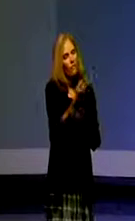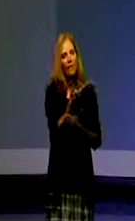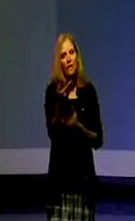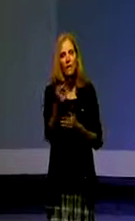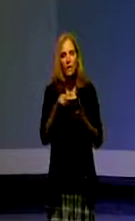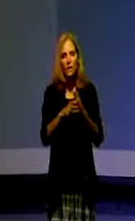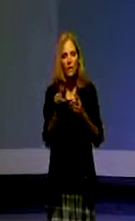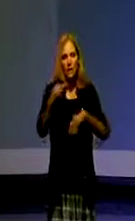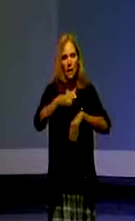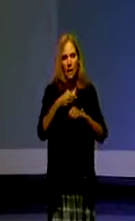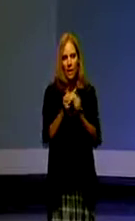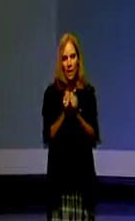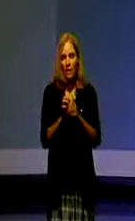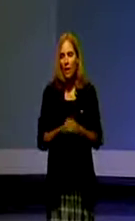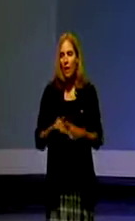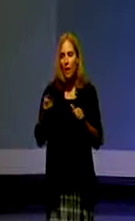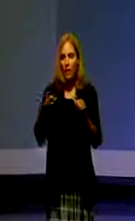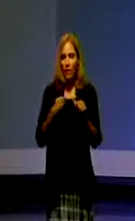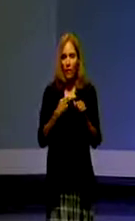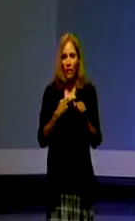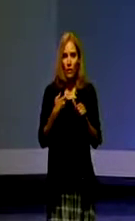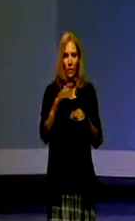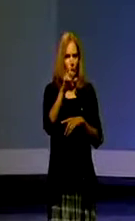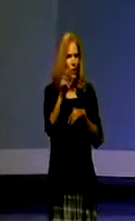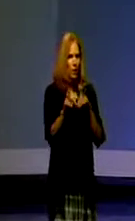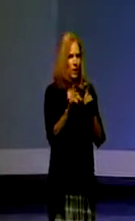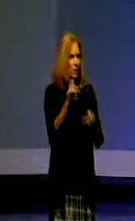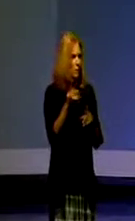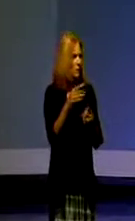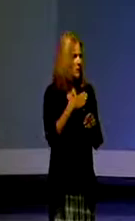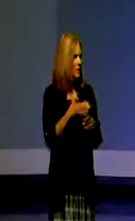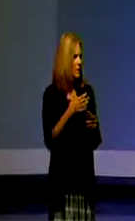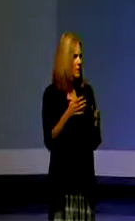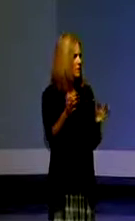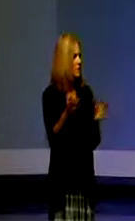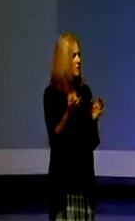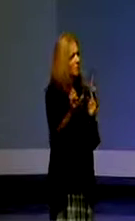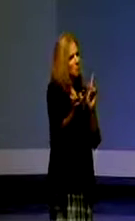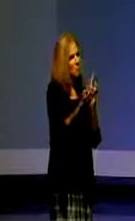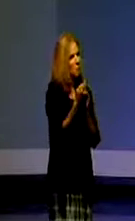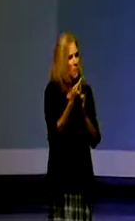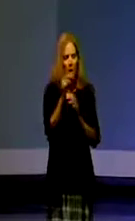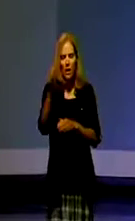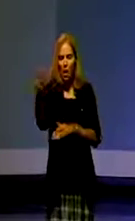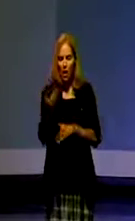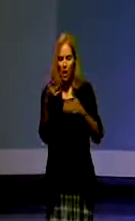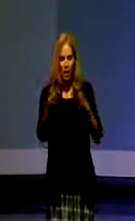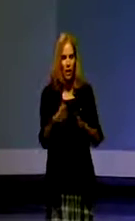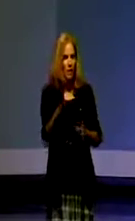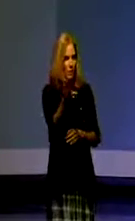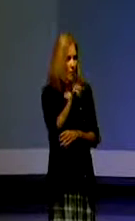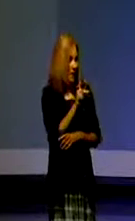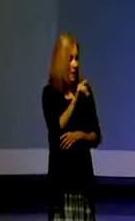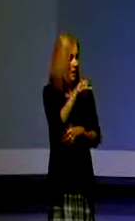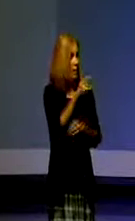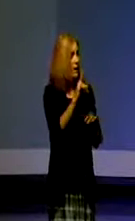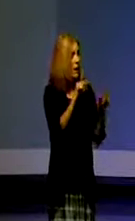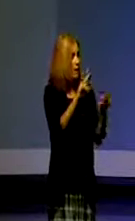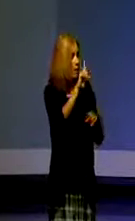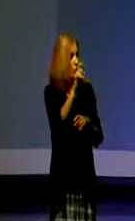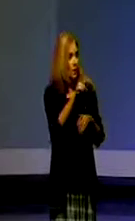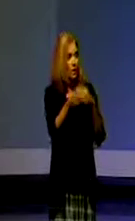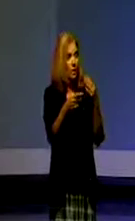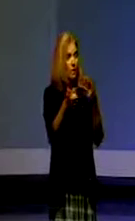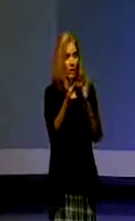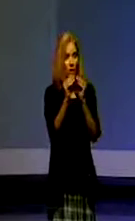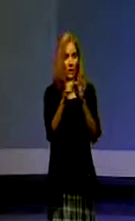our time together. First, if you have any questions this morning, please feel free to catch one of the ushers in the back, and they will answer any questions you have about the